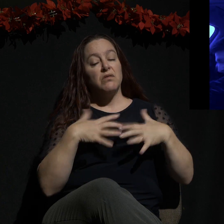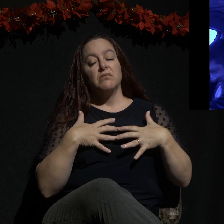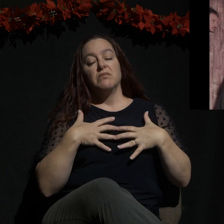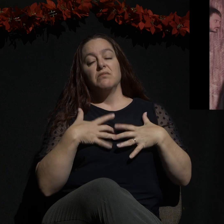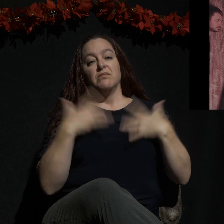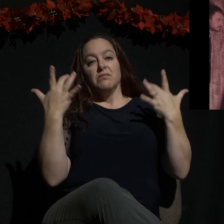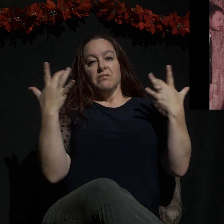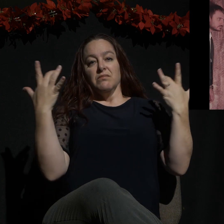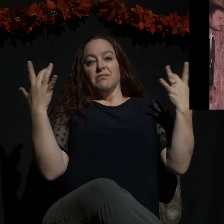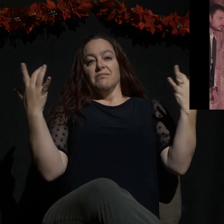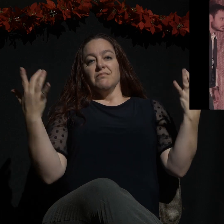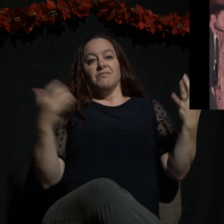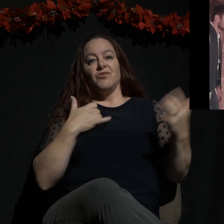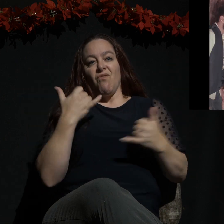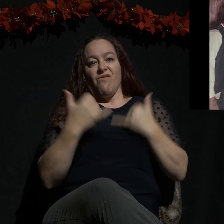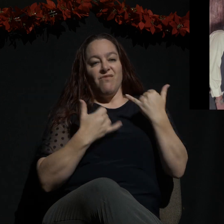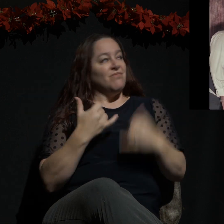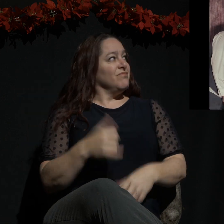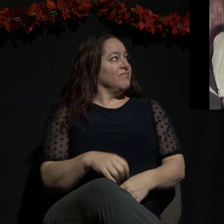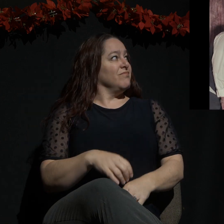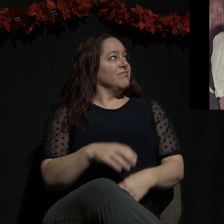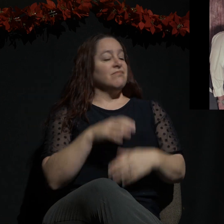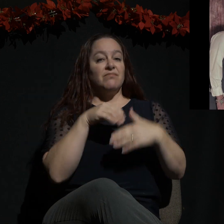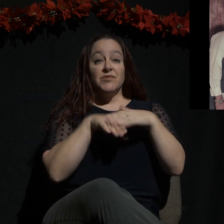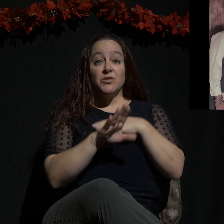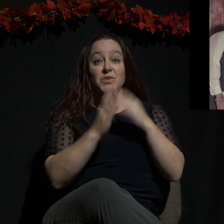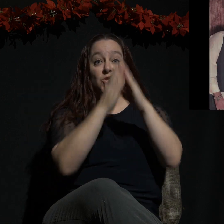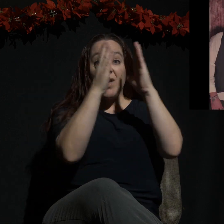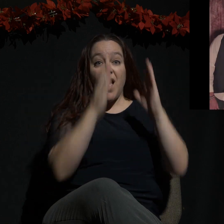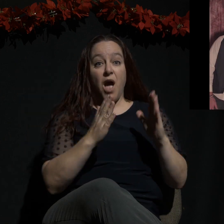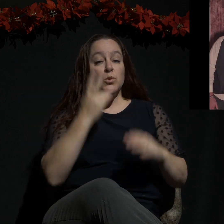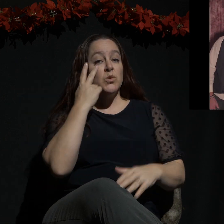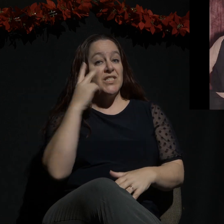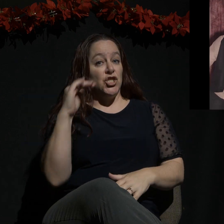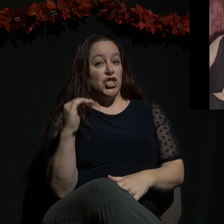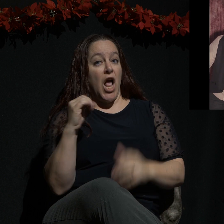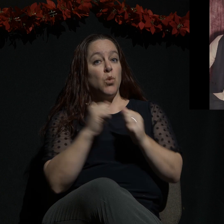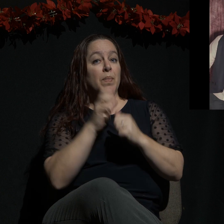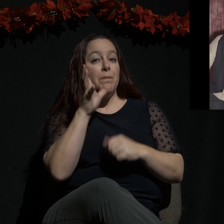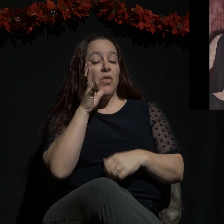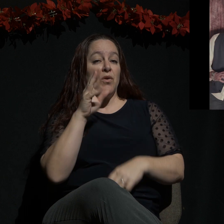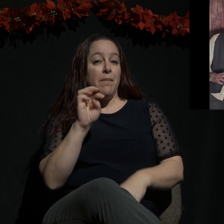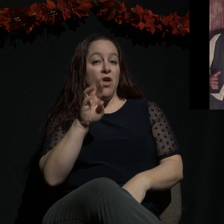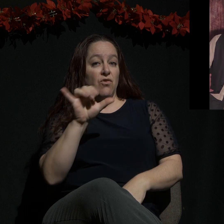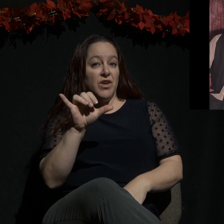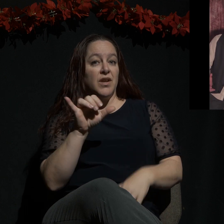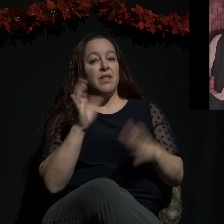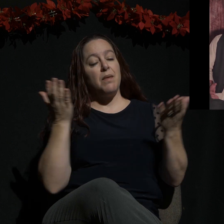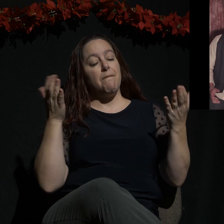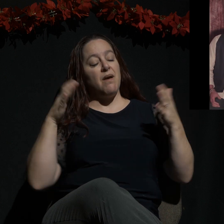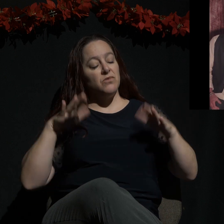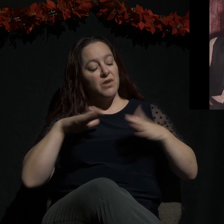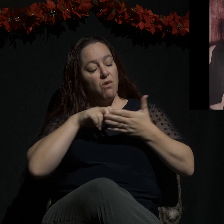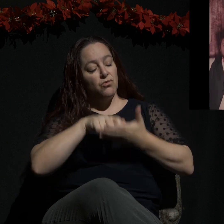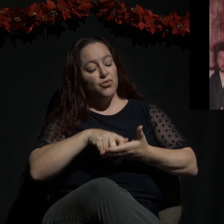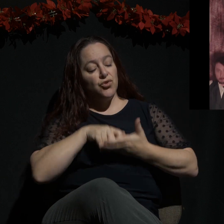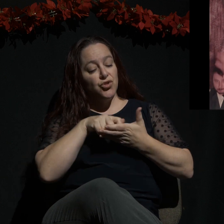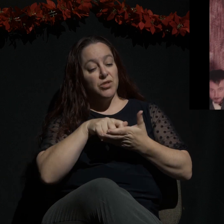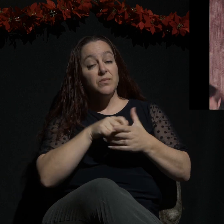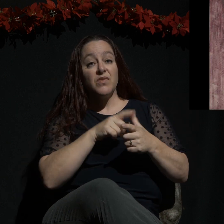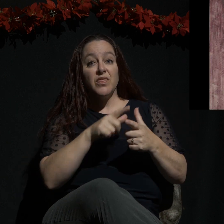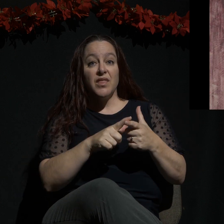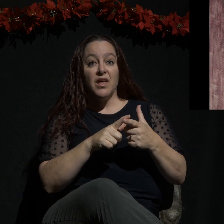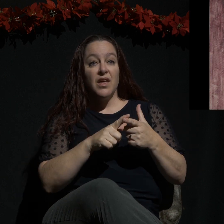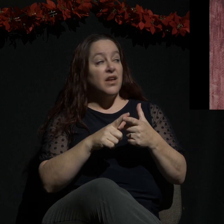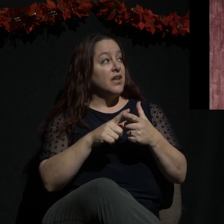overjoyed. On coming to the house, they saw the child with his mother Mary, and they bowed down and worshipped him. Then